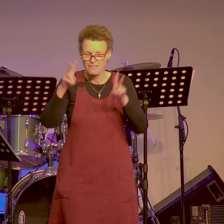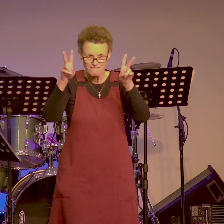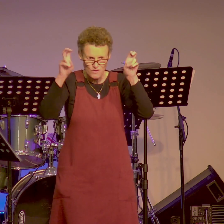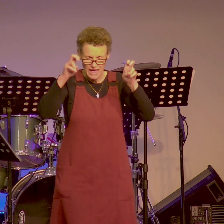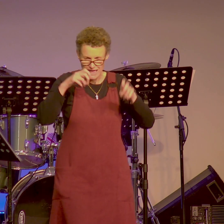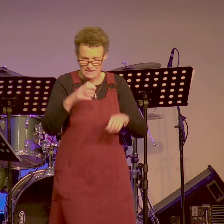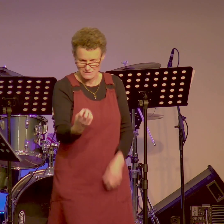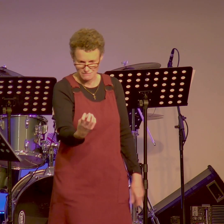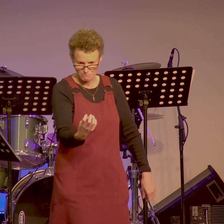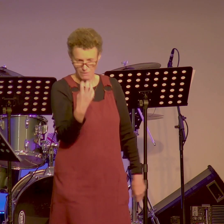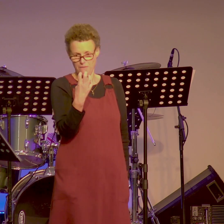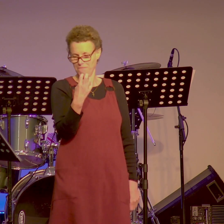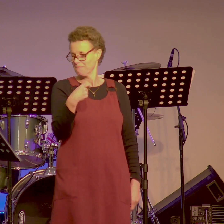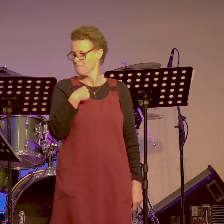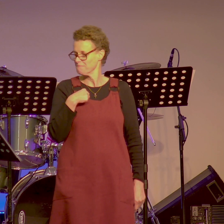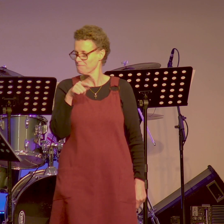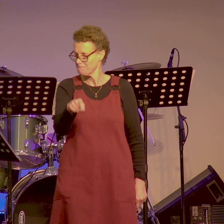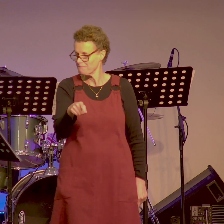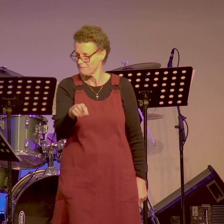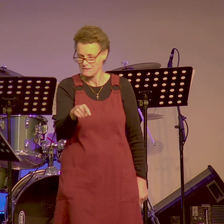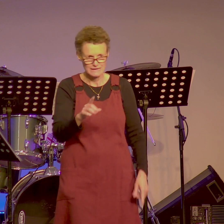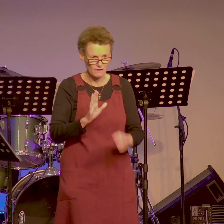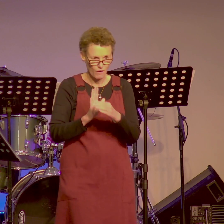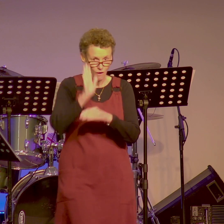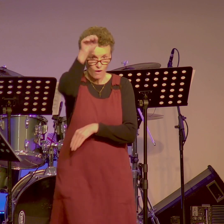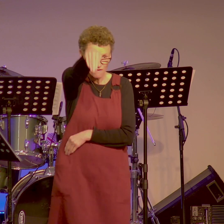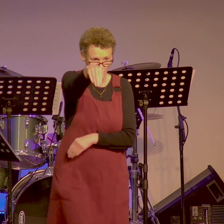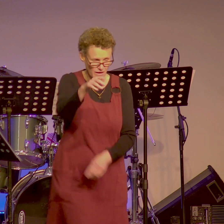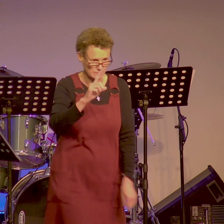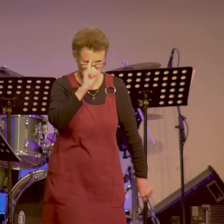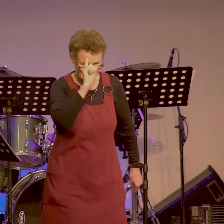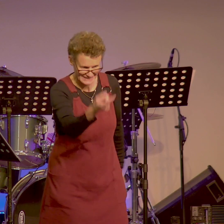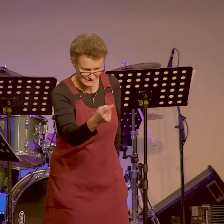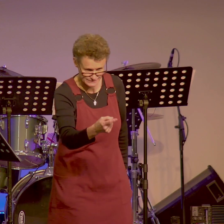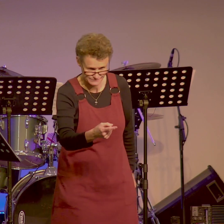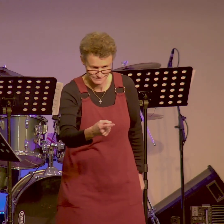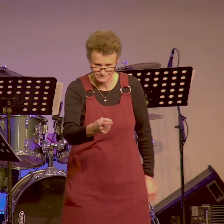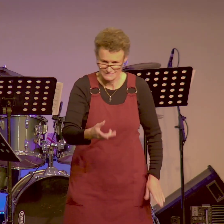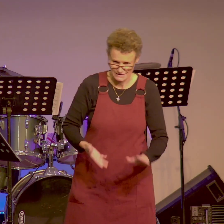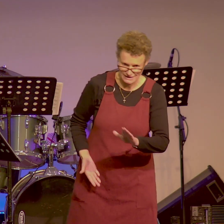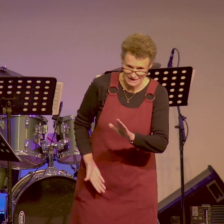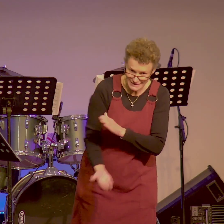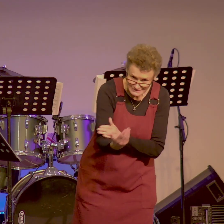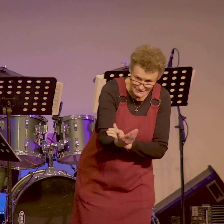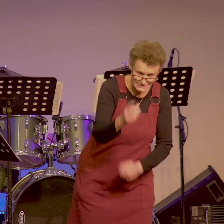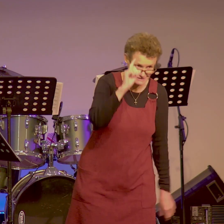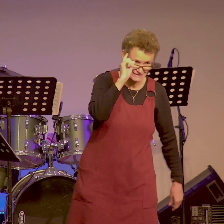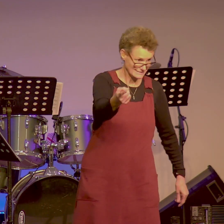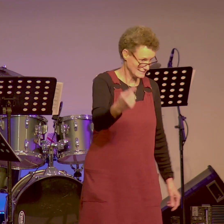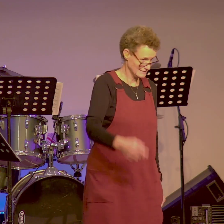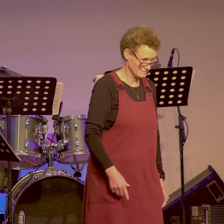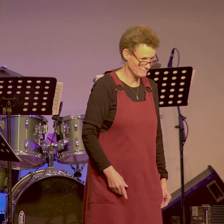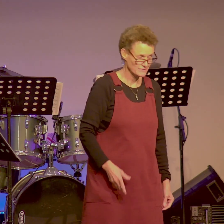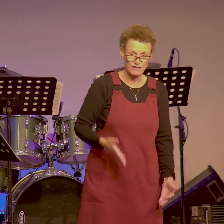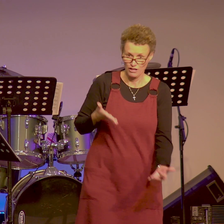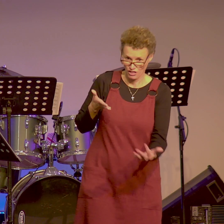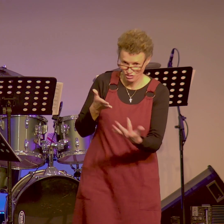things. Now, there's a phrase there that pops out at me. Can't go over it, can't go under